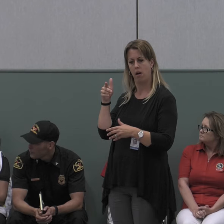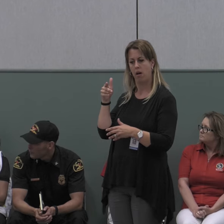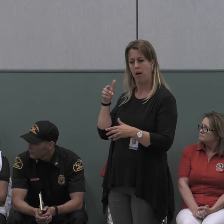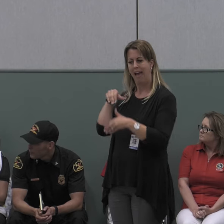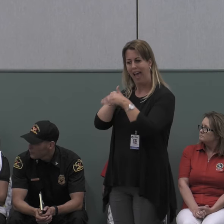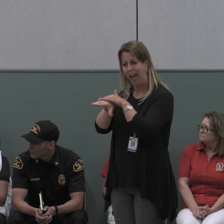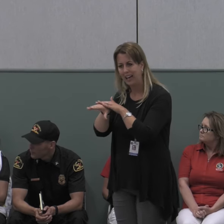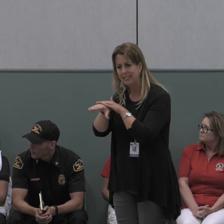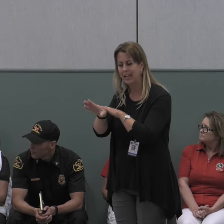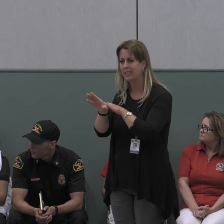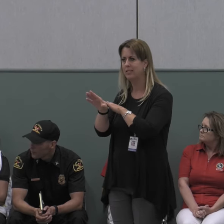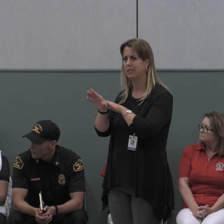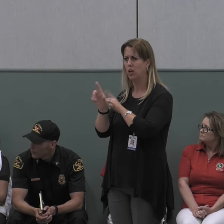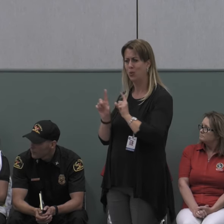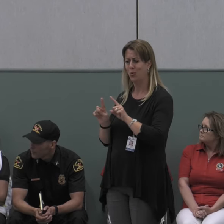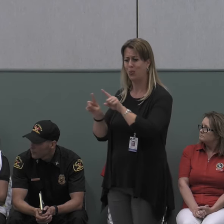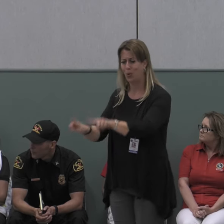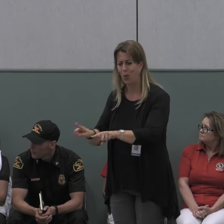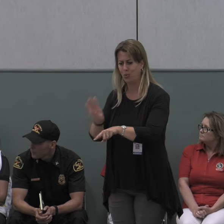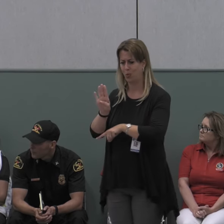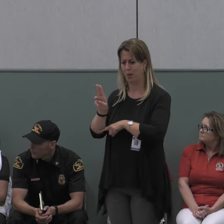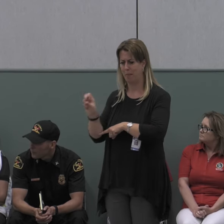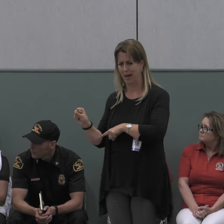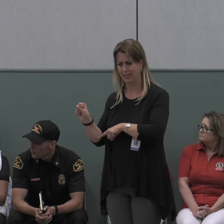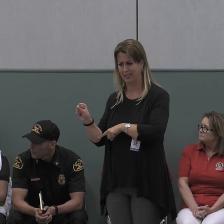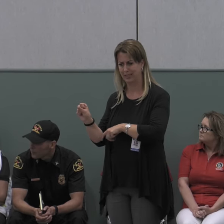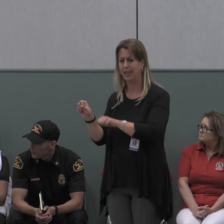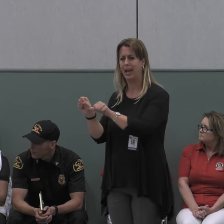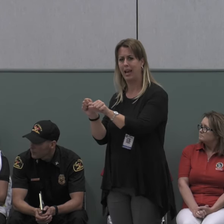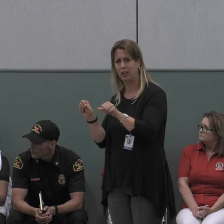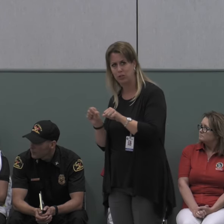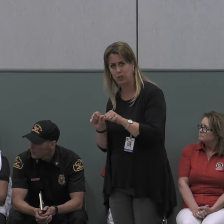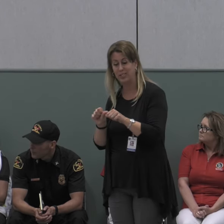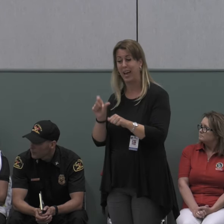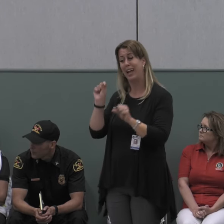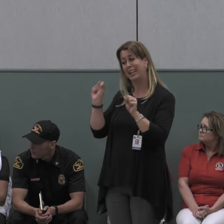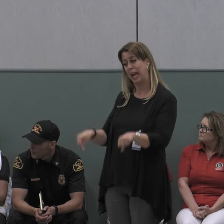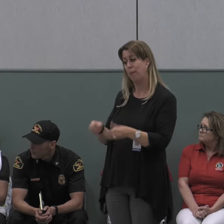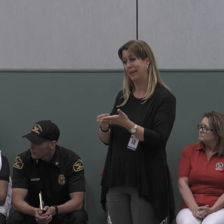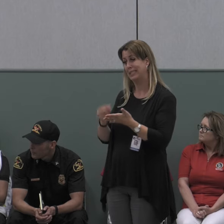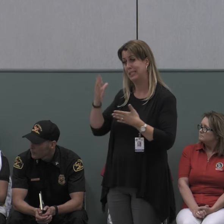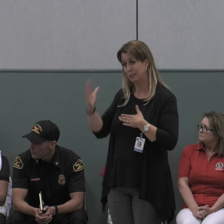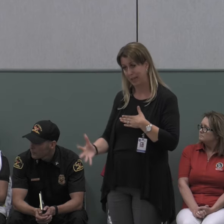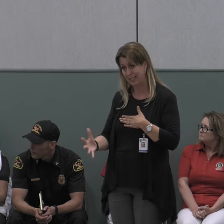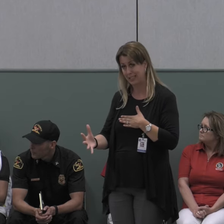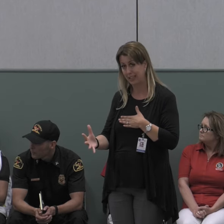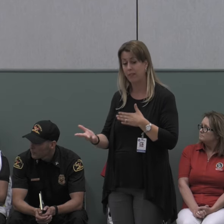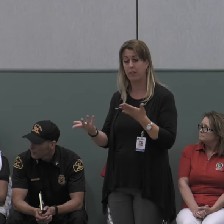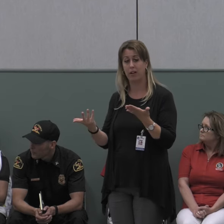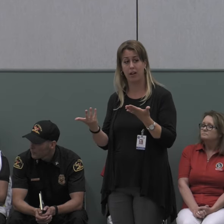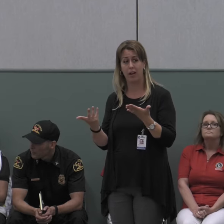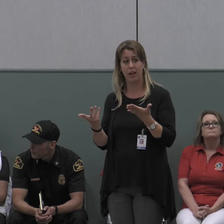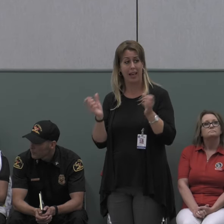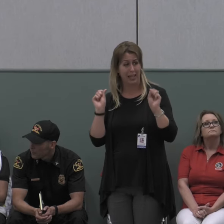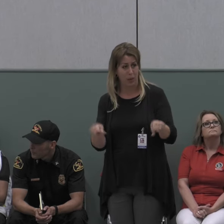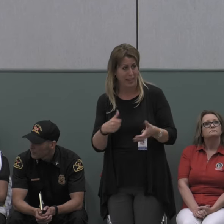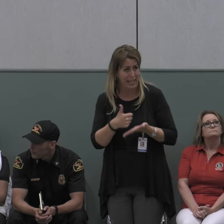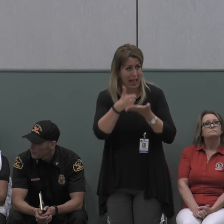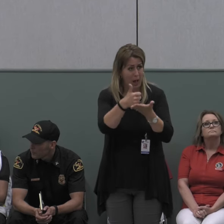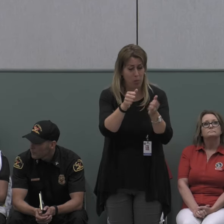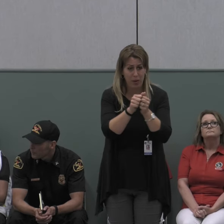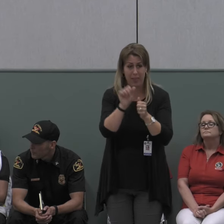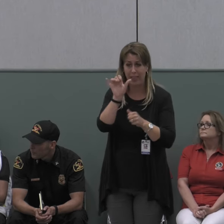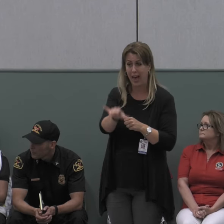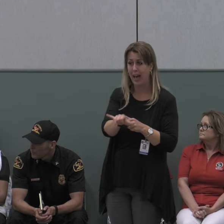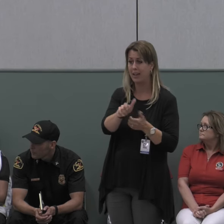difficult. Cabs are expensive if you can get one. Is there something that can be done about that? Some